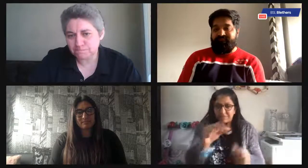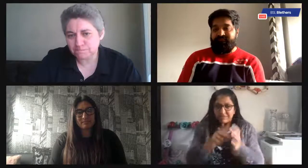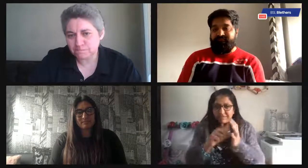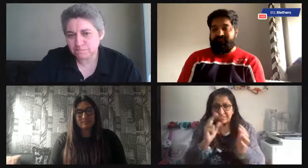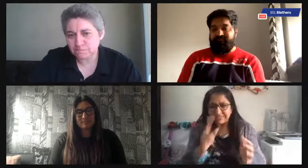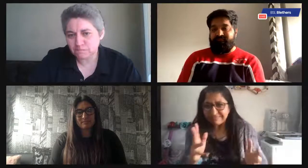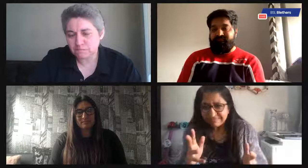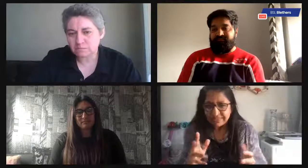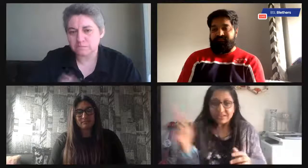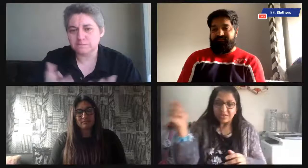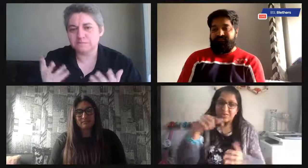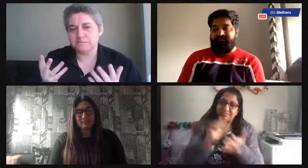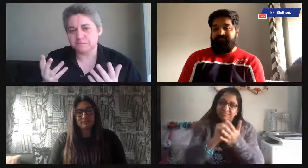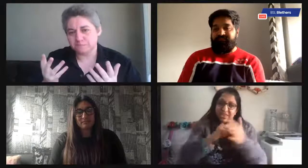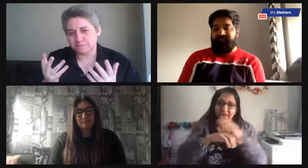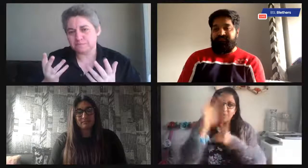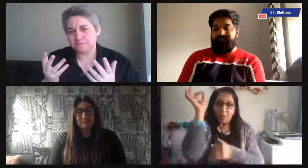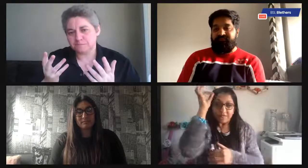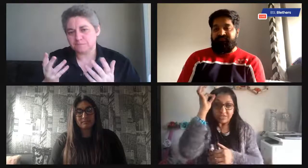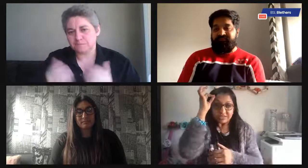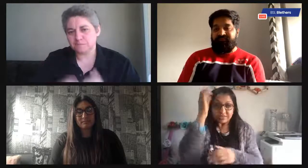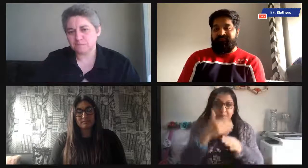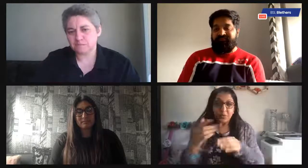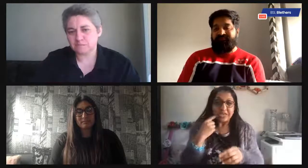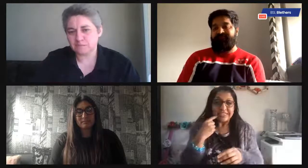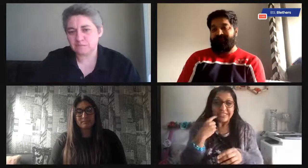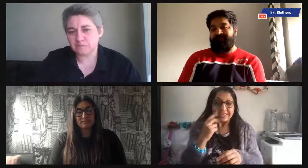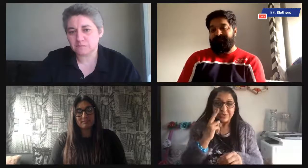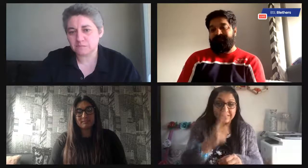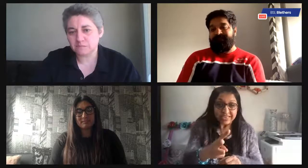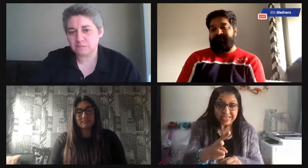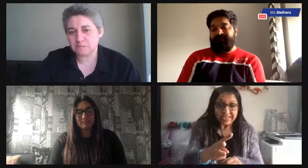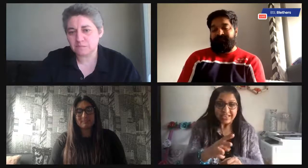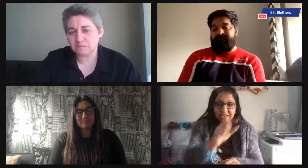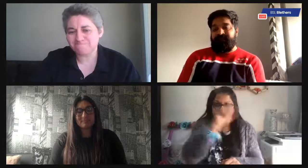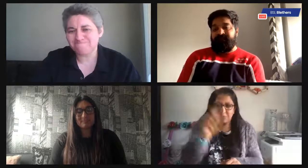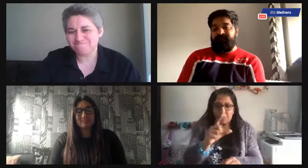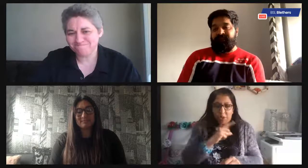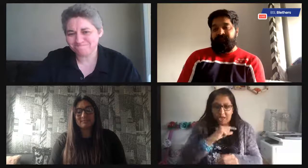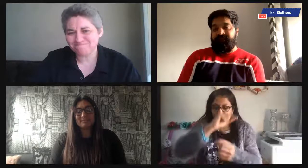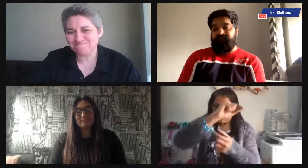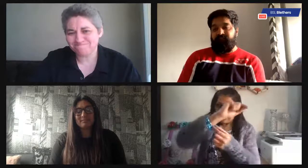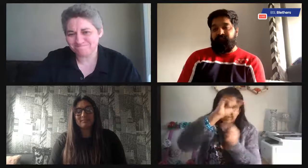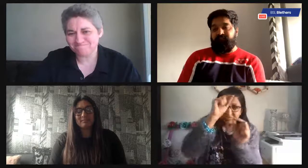they couldn't see the small beads because of Zoom. So